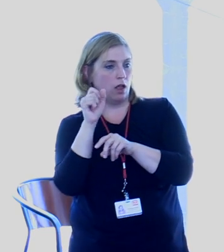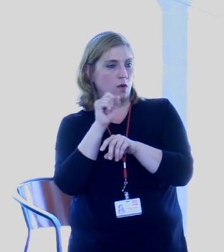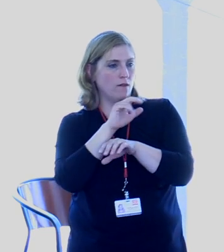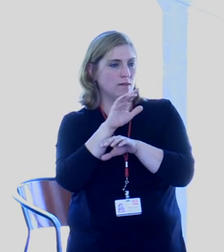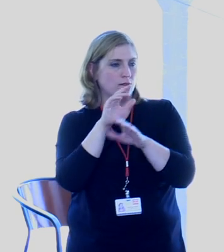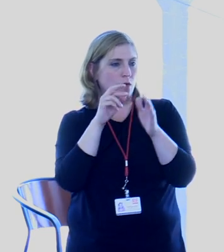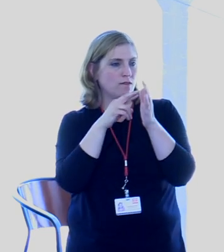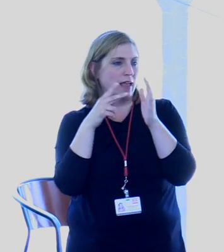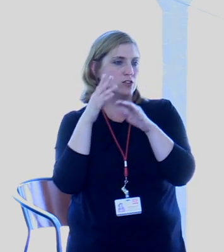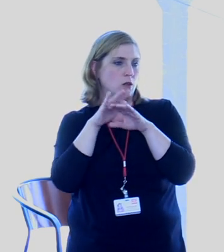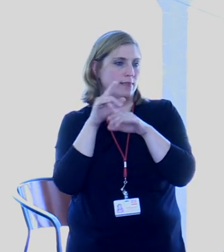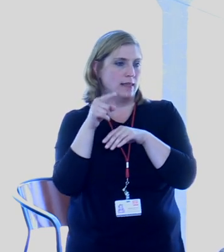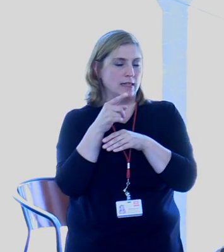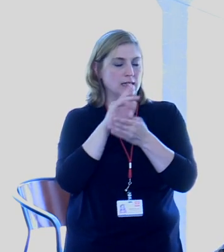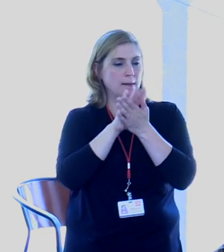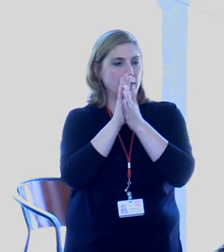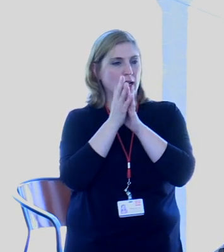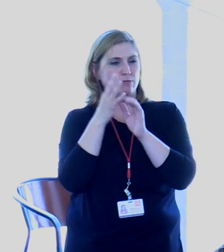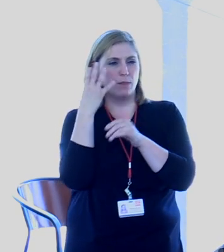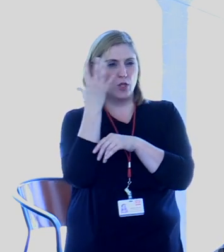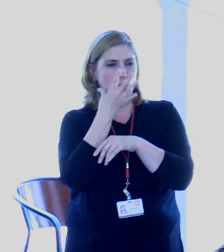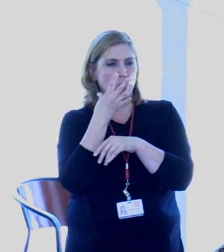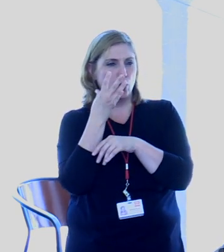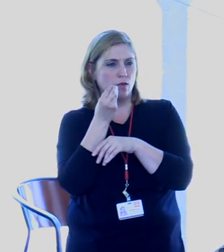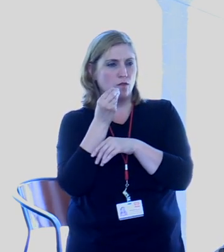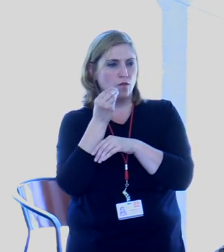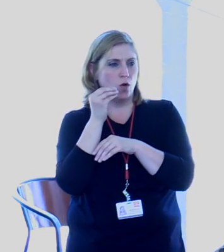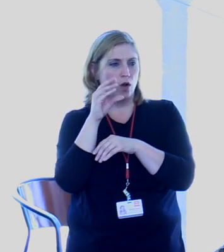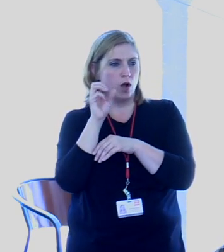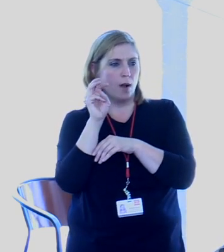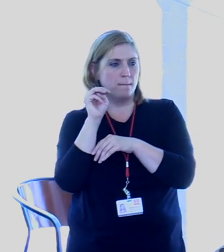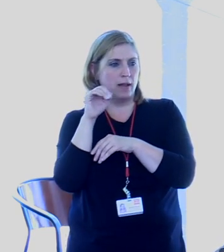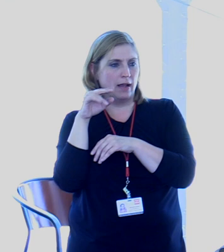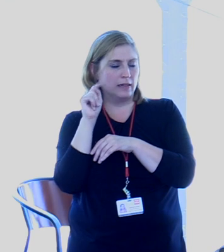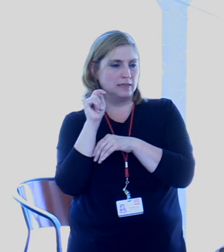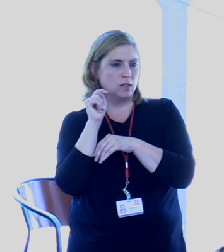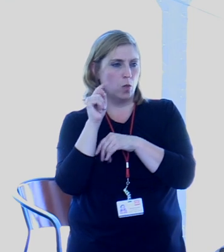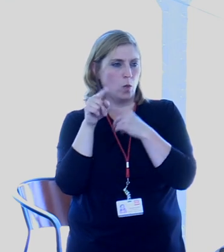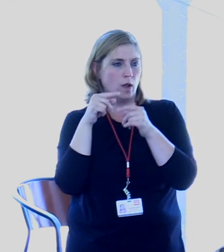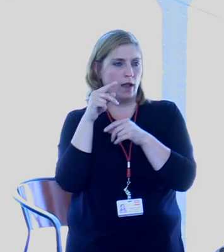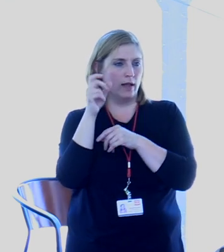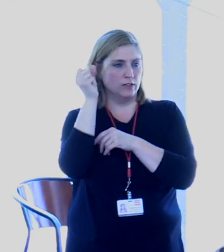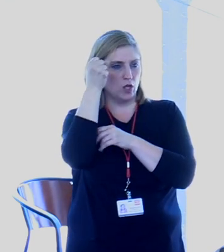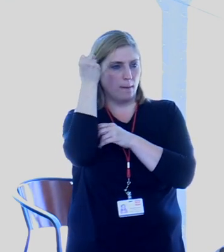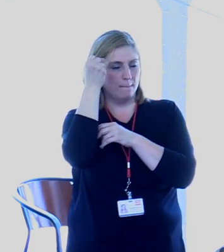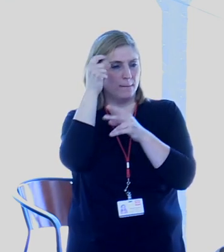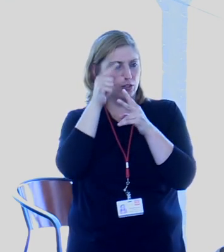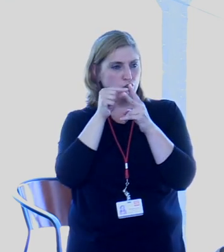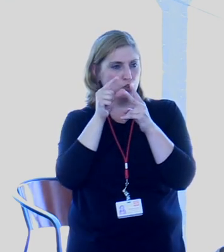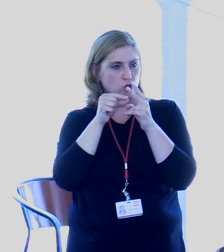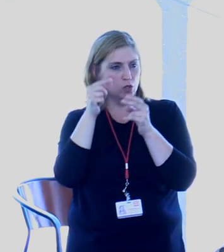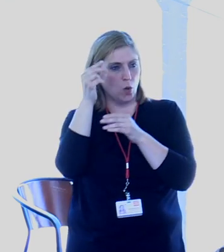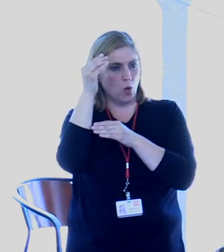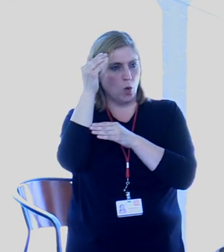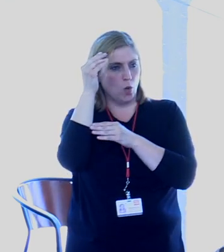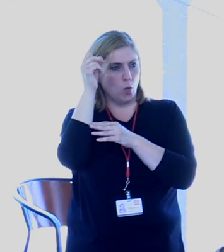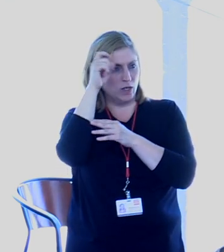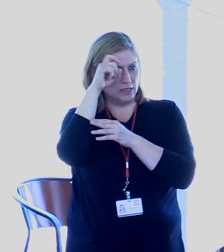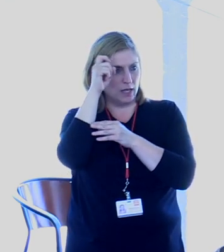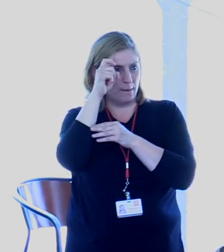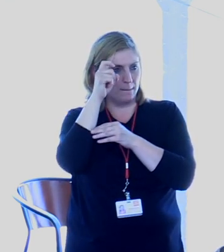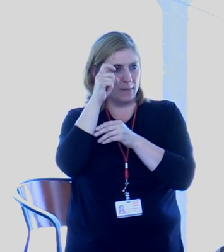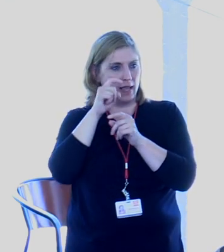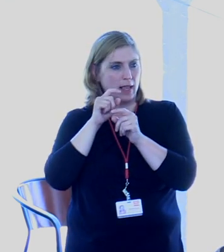this more and more. And we get a beautiful, it's compact when Solomon chooses wisdom. And in choosing wisdom, of course, he passes